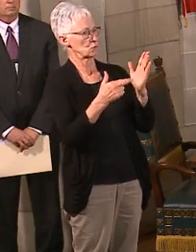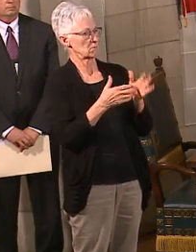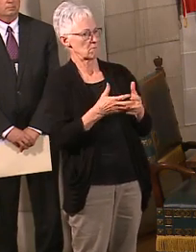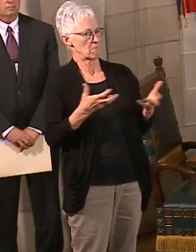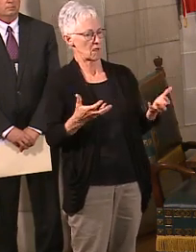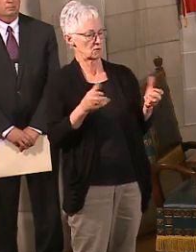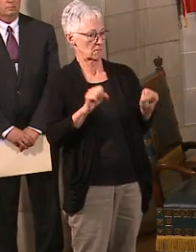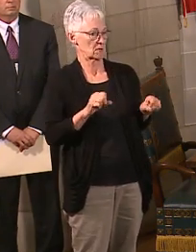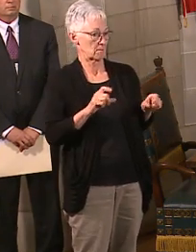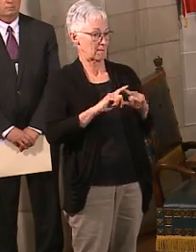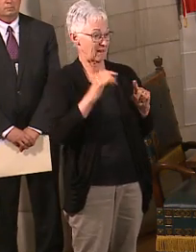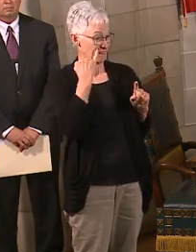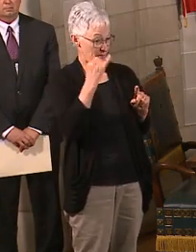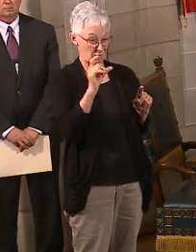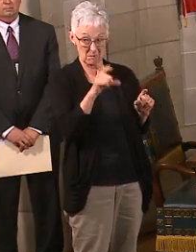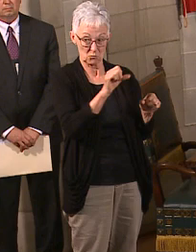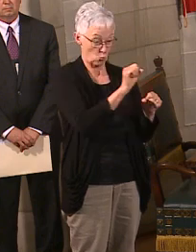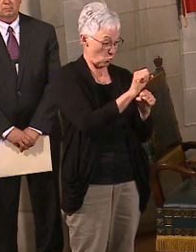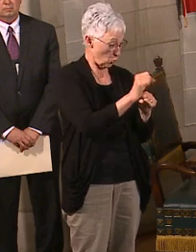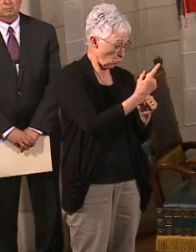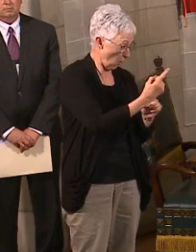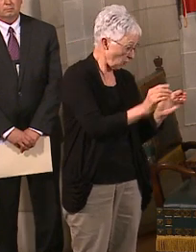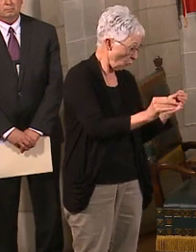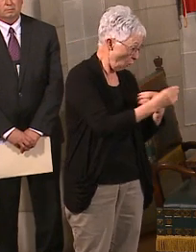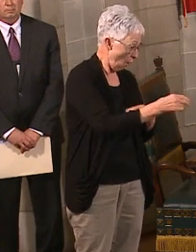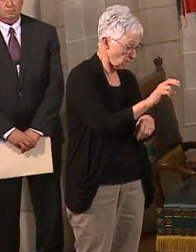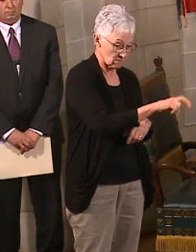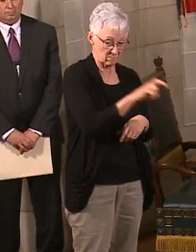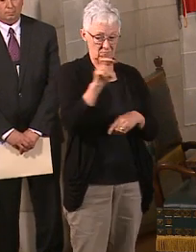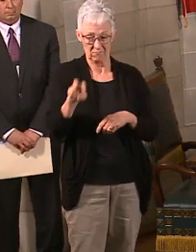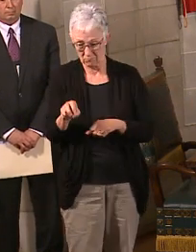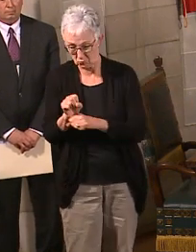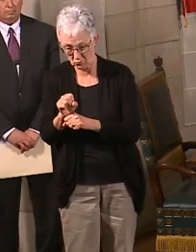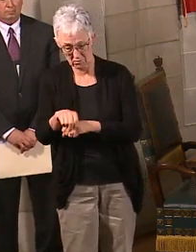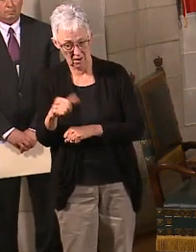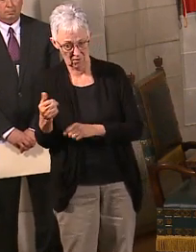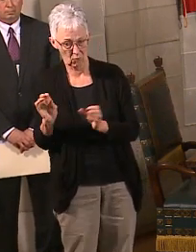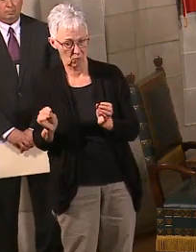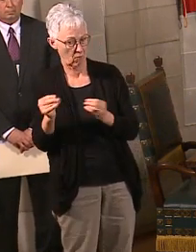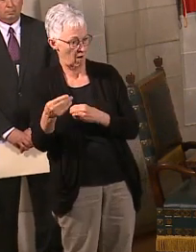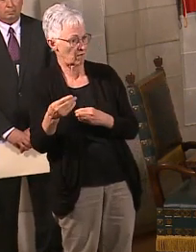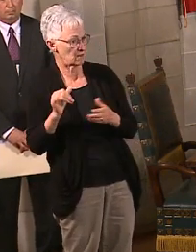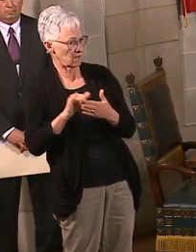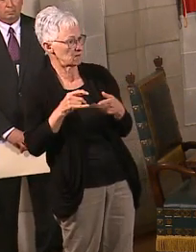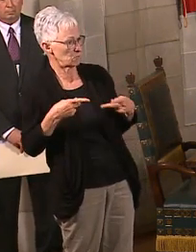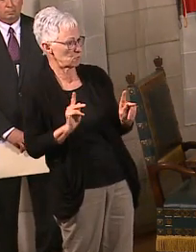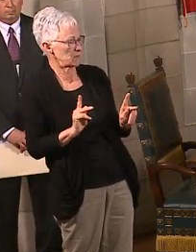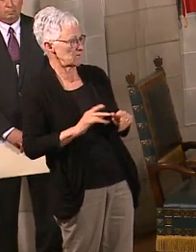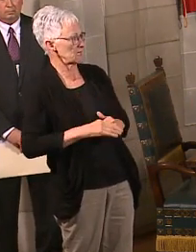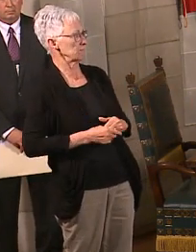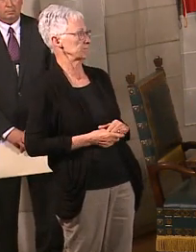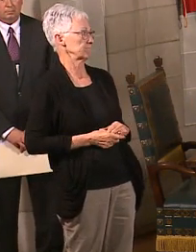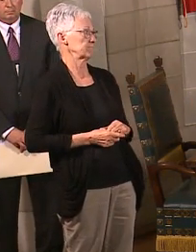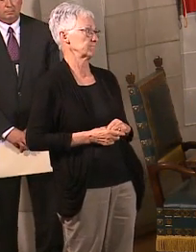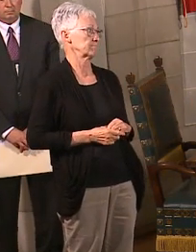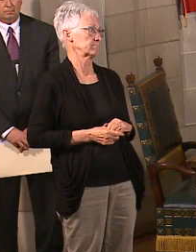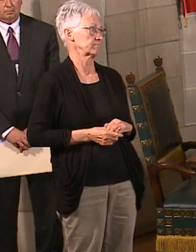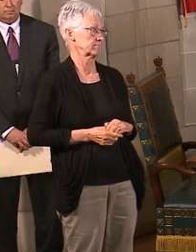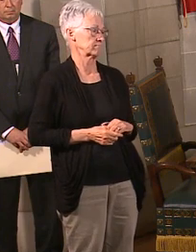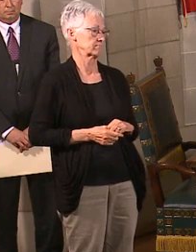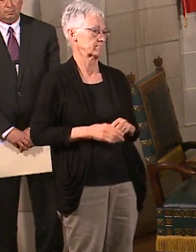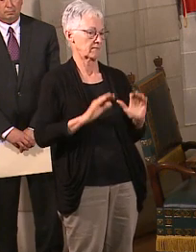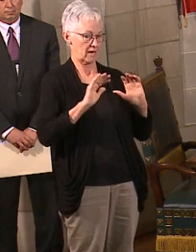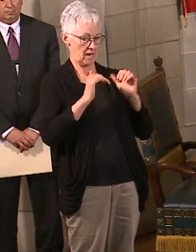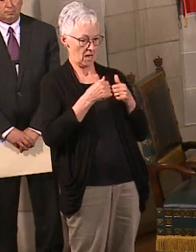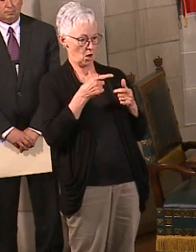distancing, to make sure that we do all we can to mitigate the spread of virus here in our state. And then he also asked, how do you plan to reimburse